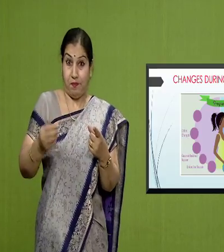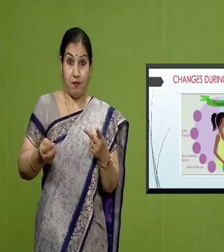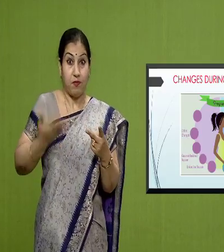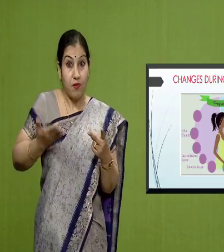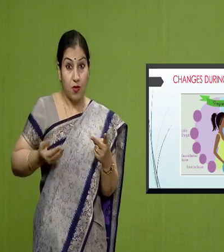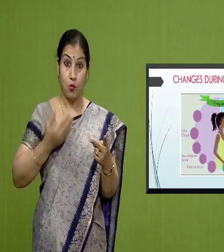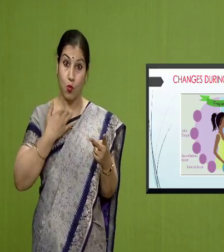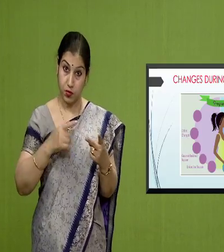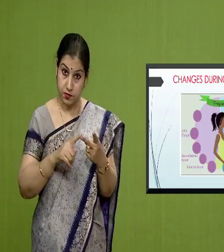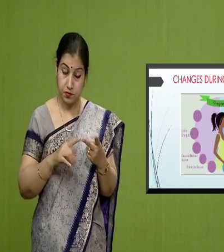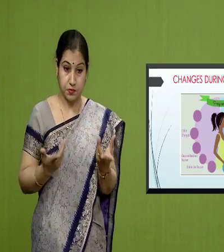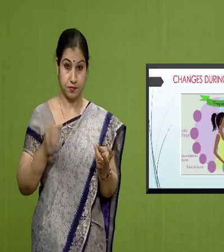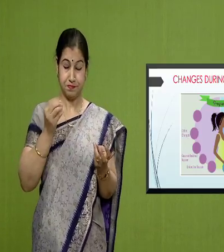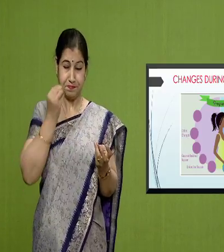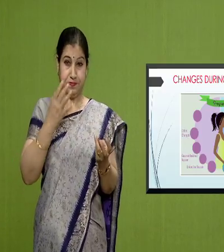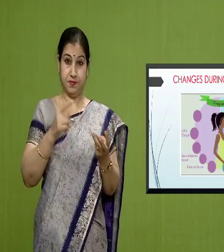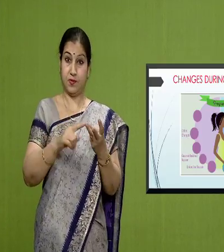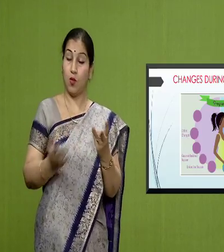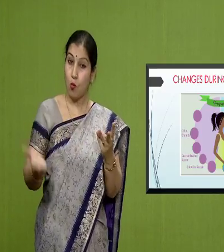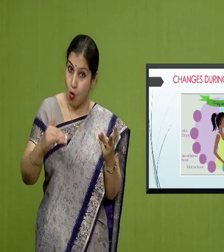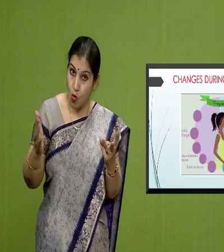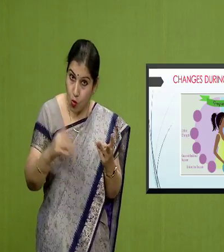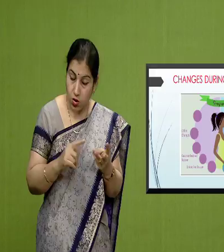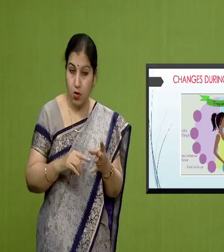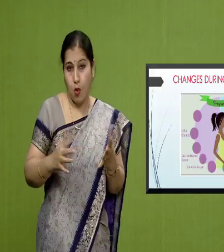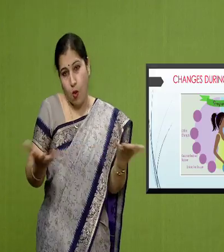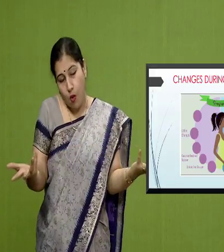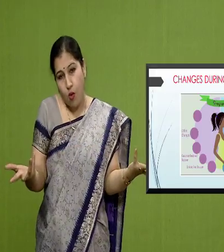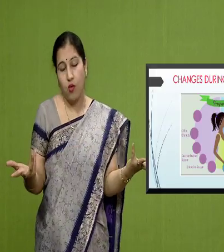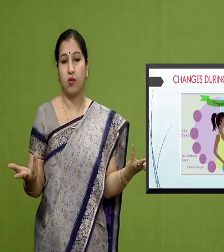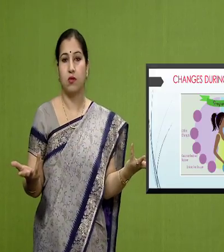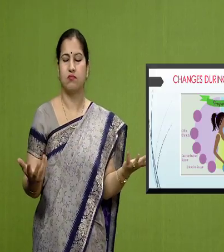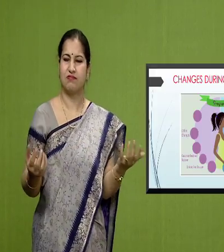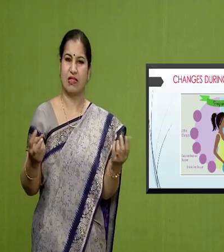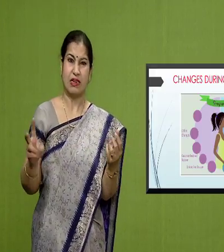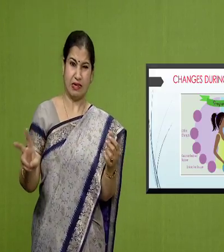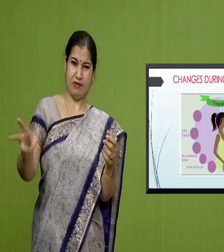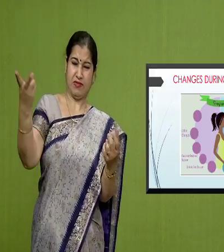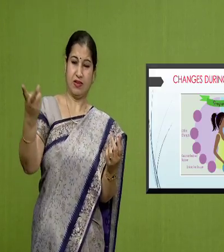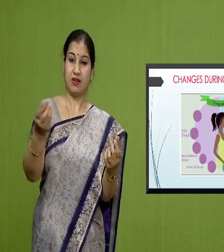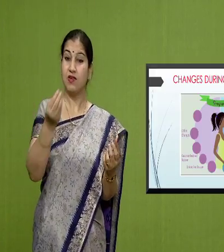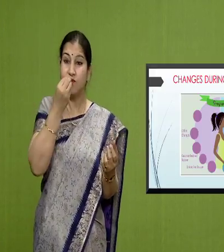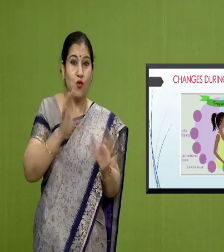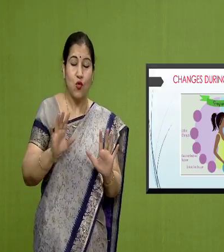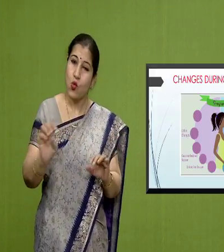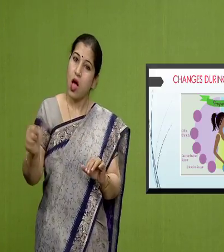spicy, sour foods, or even non-edible substances.